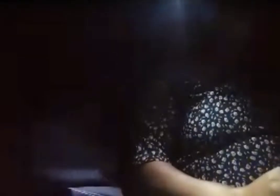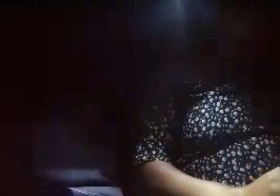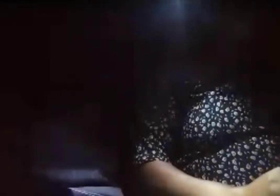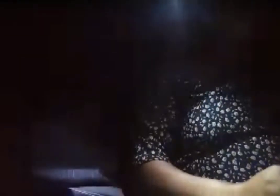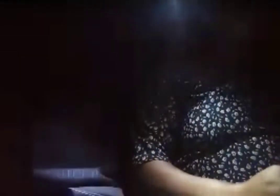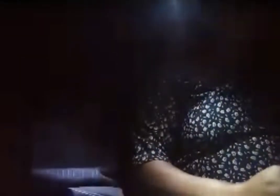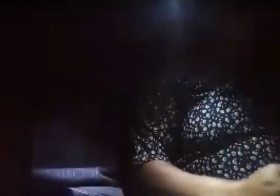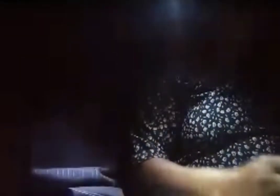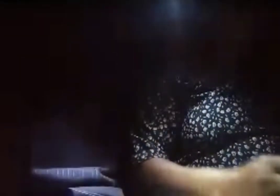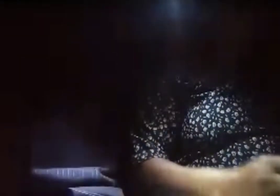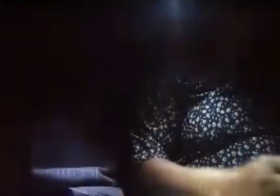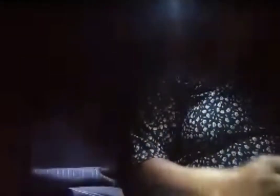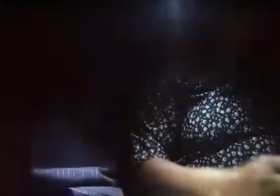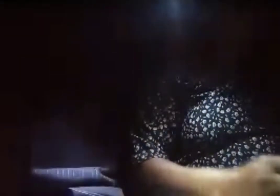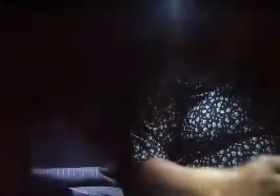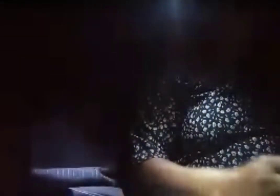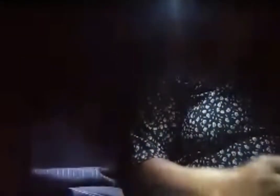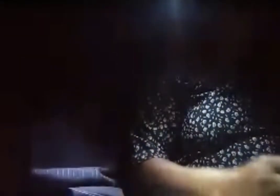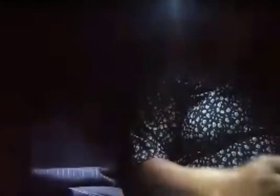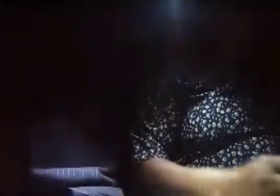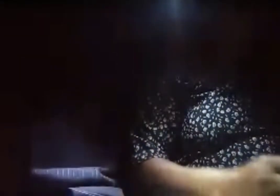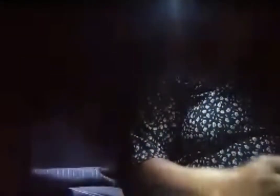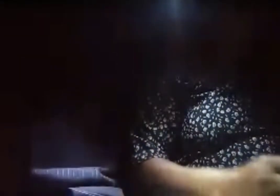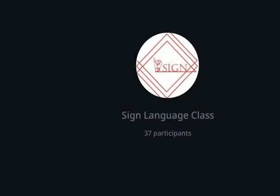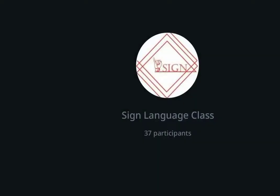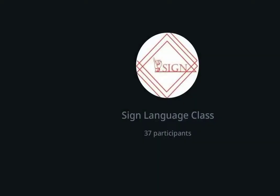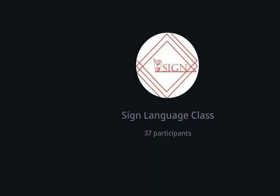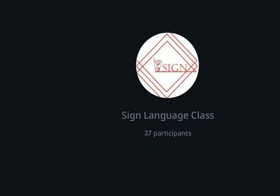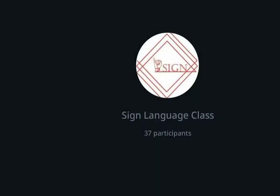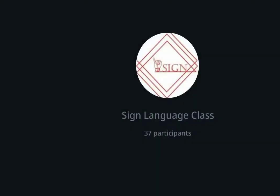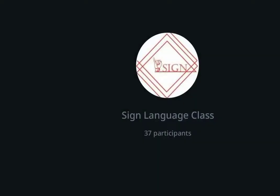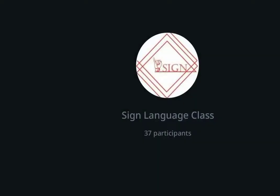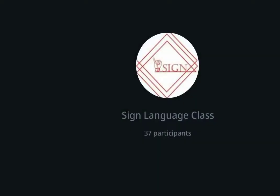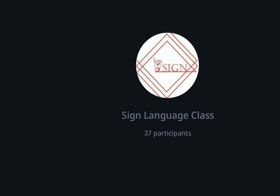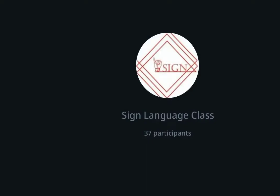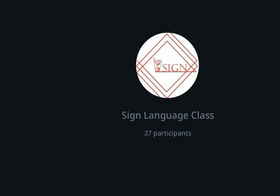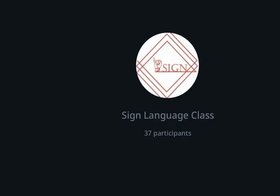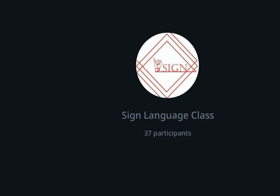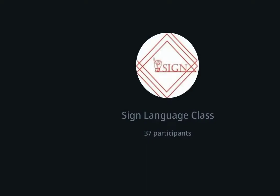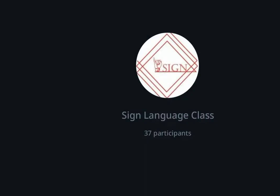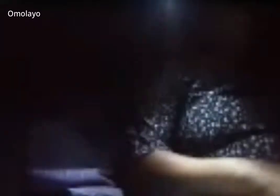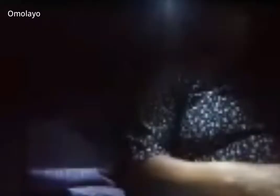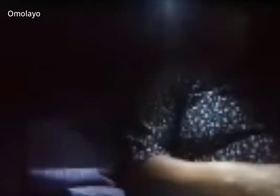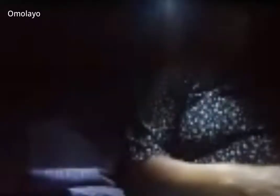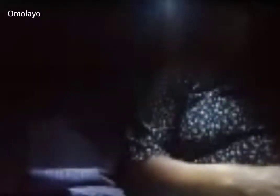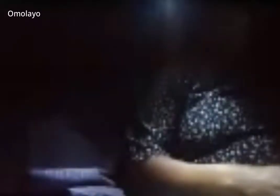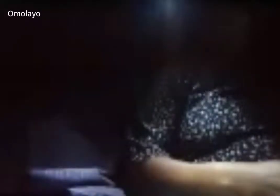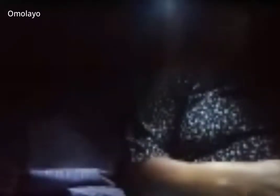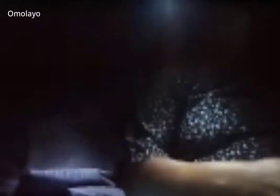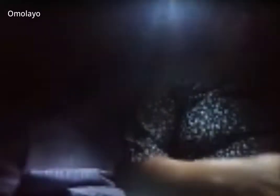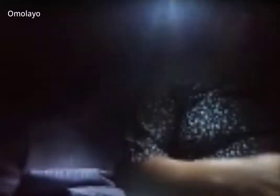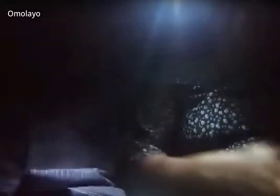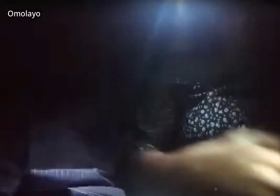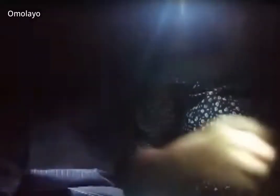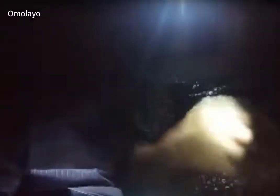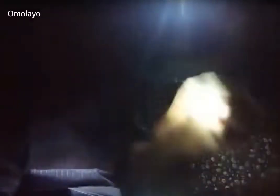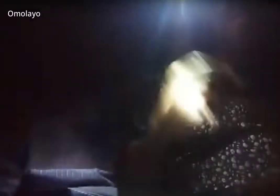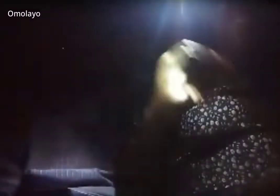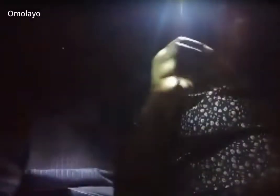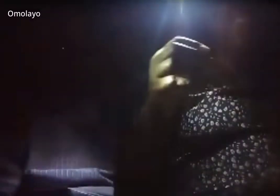have justified the help you're receiving. I'm sure your husband will be very proud of you. Thank you indeed. Thank